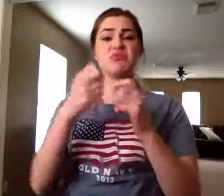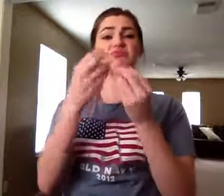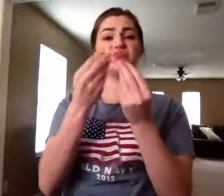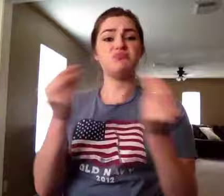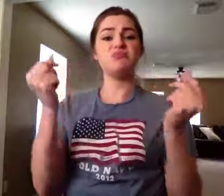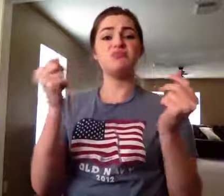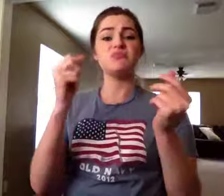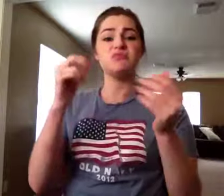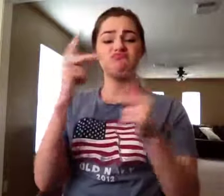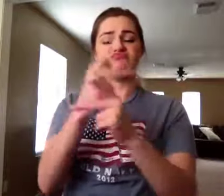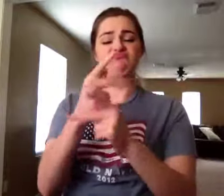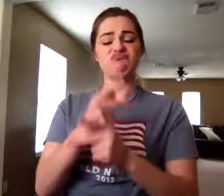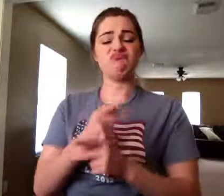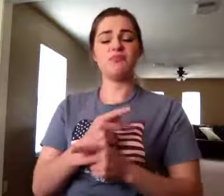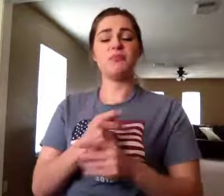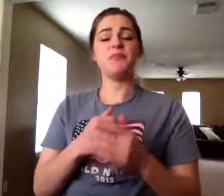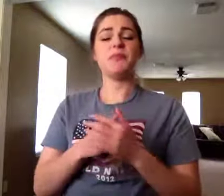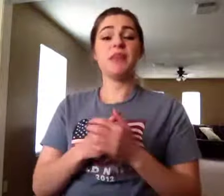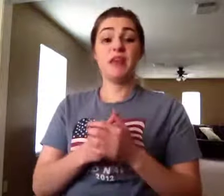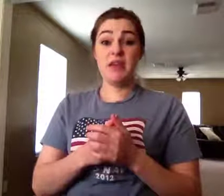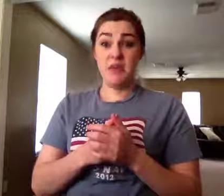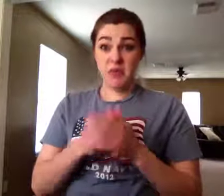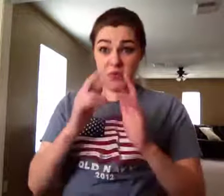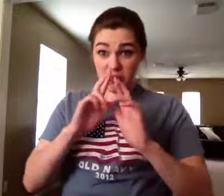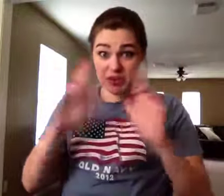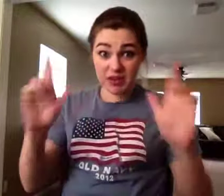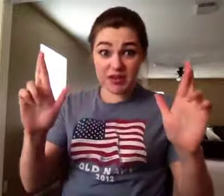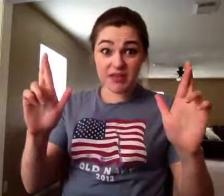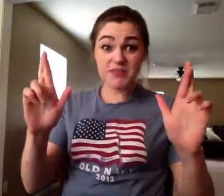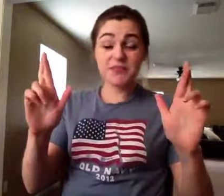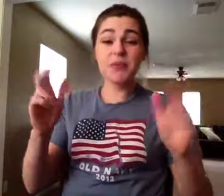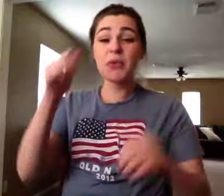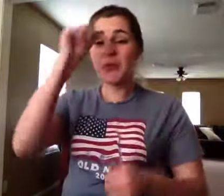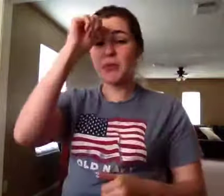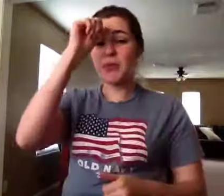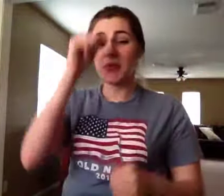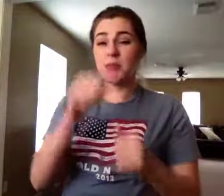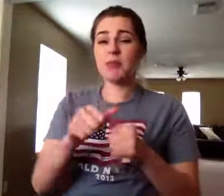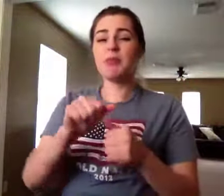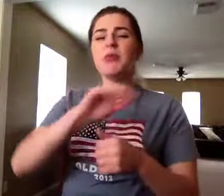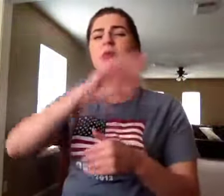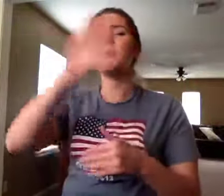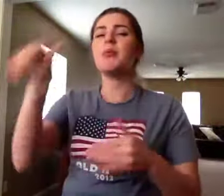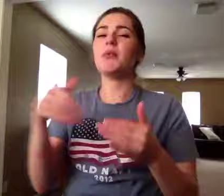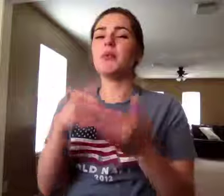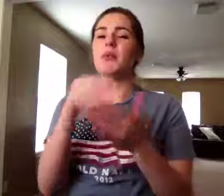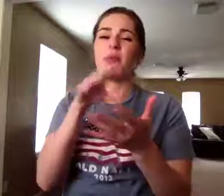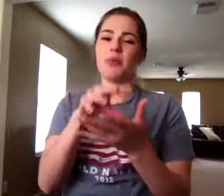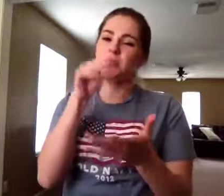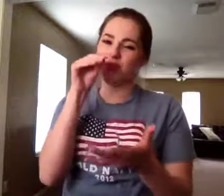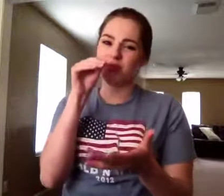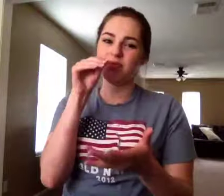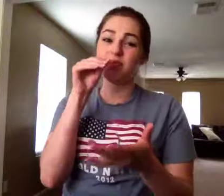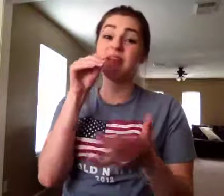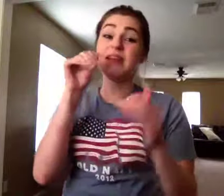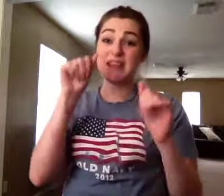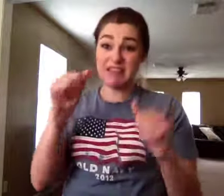formulas. Is everyone ready? Let's remember that we're all learning together and that you can help your neighbor as we solve